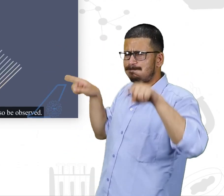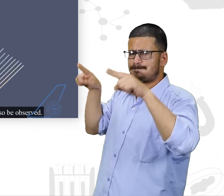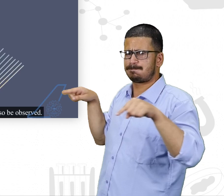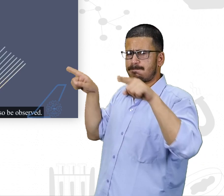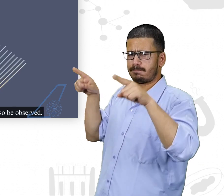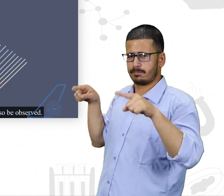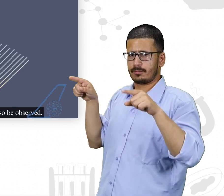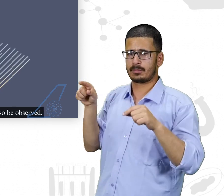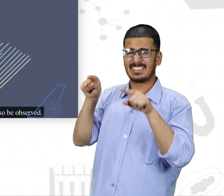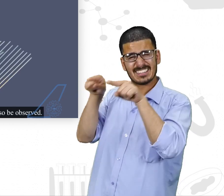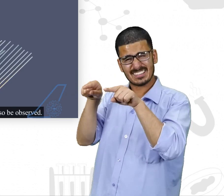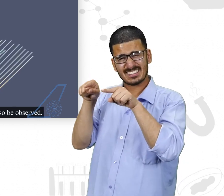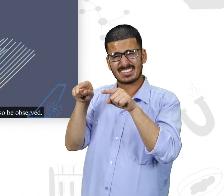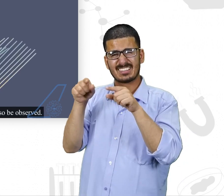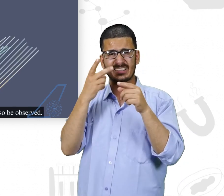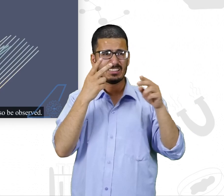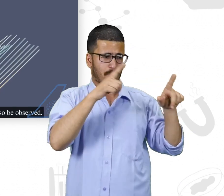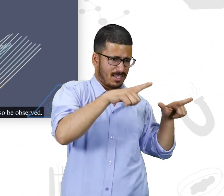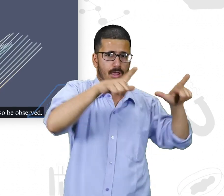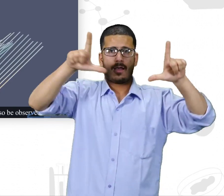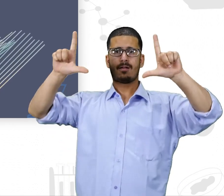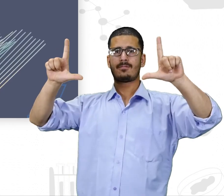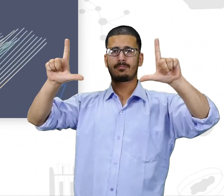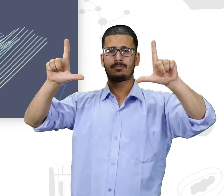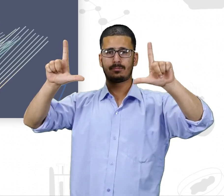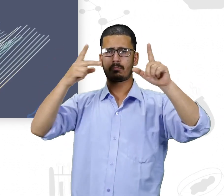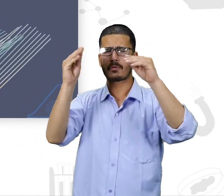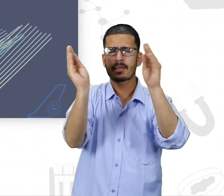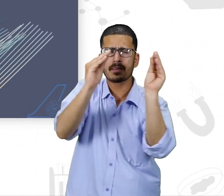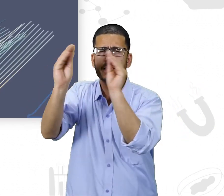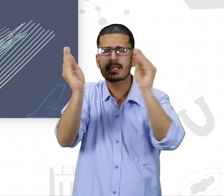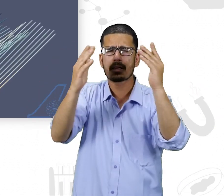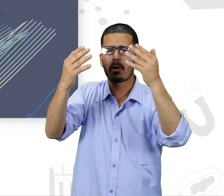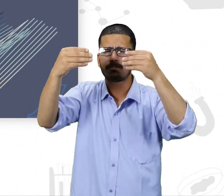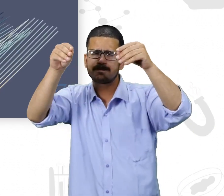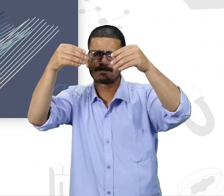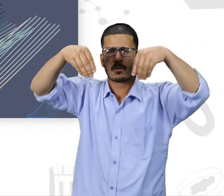less. Curling at wingtip can also be observed.